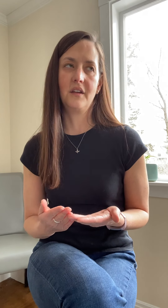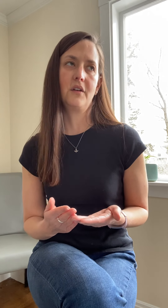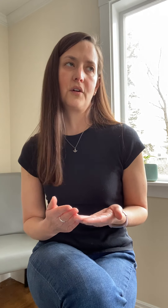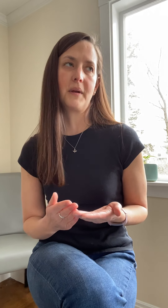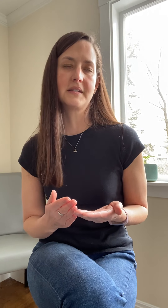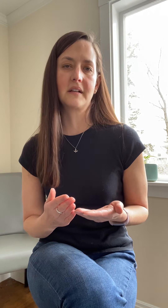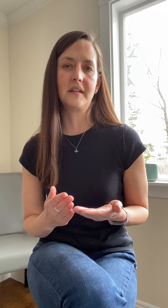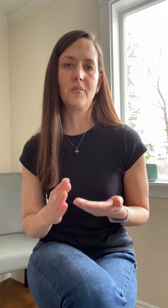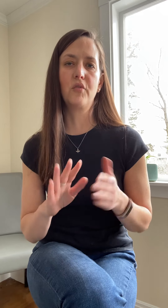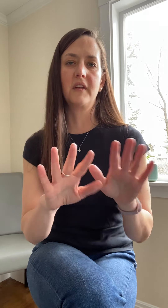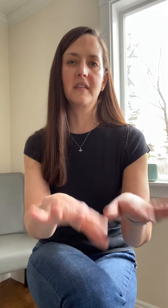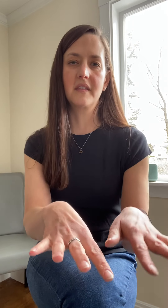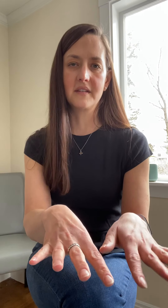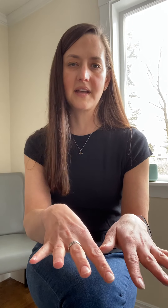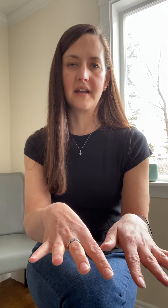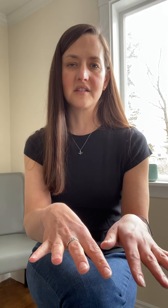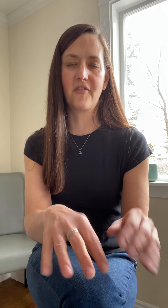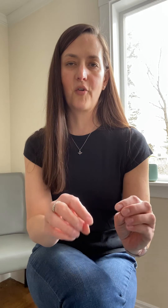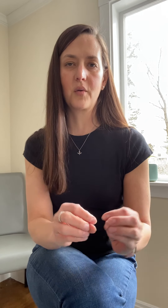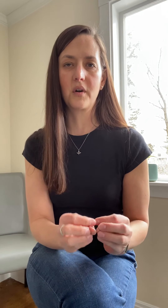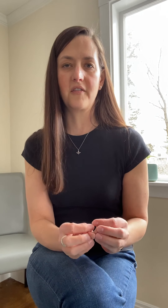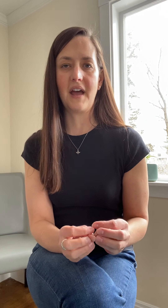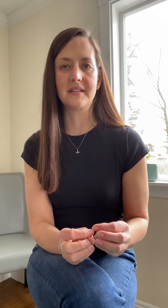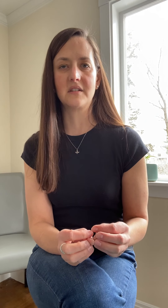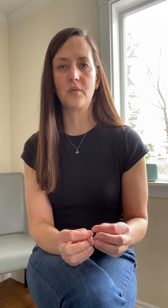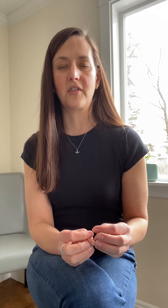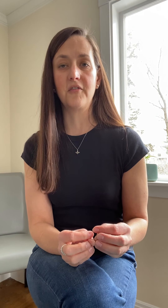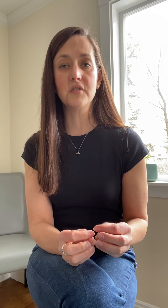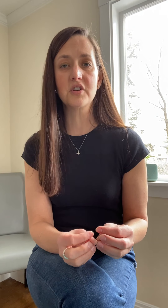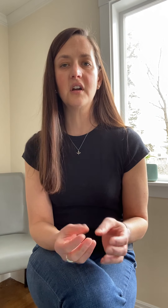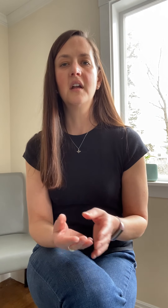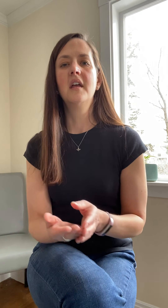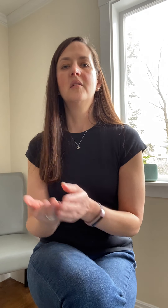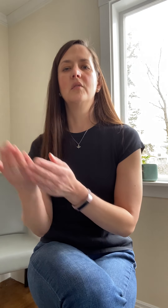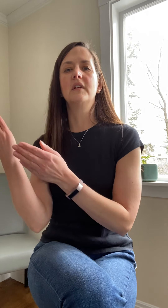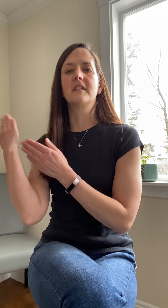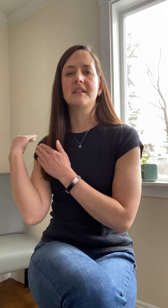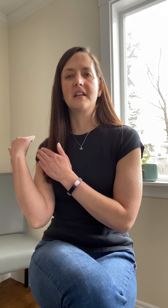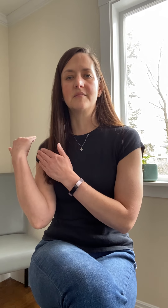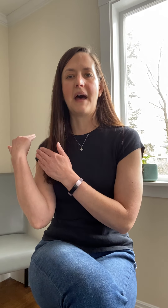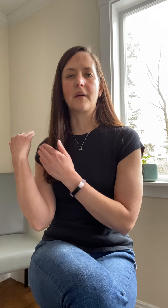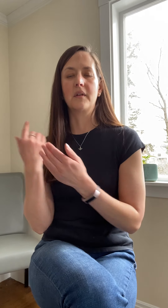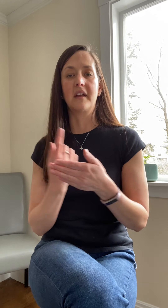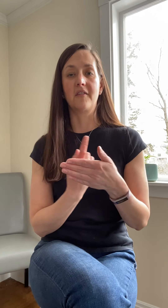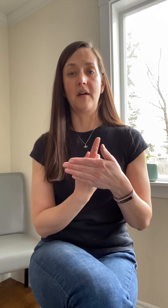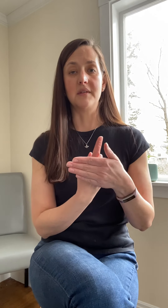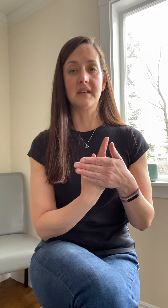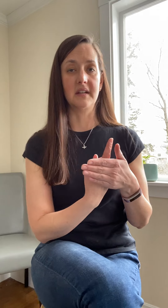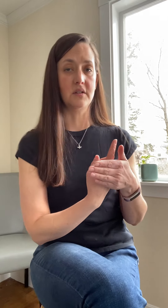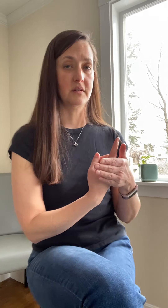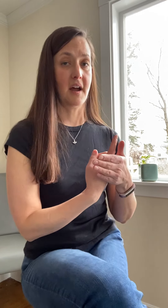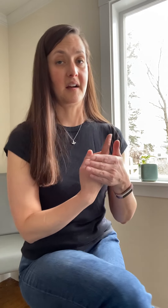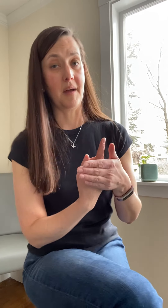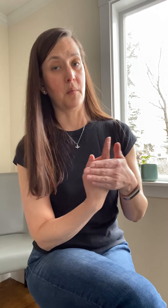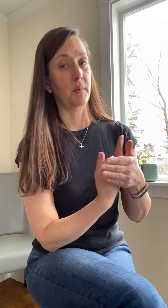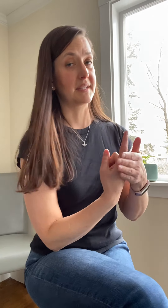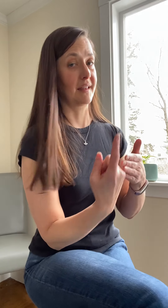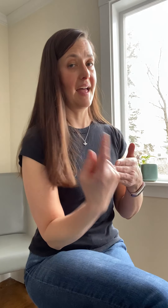you're basically moving the signs forward if it has to do with the future, moving the signs backward, like if I was going to talk about what we did